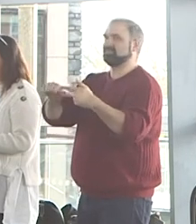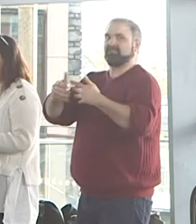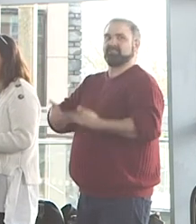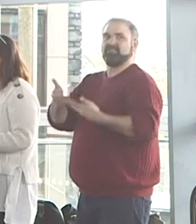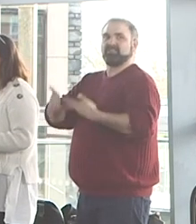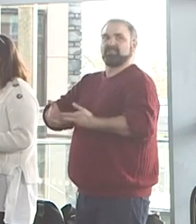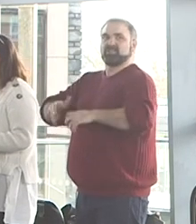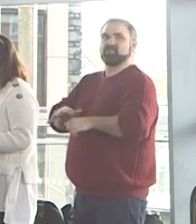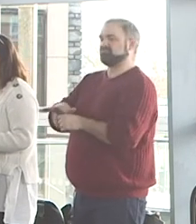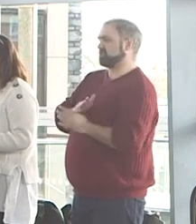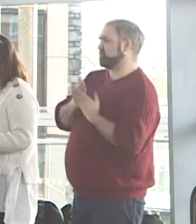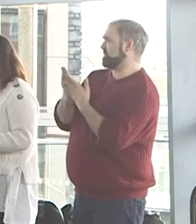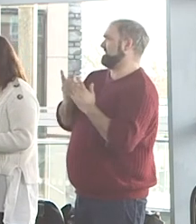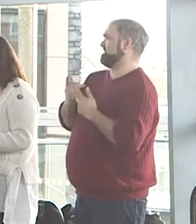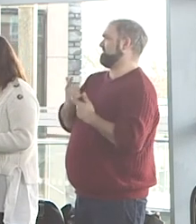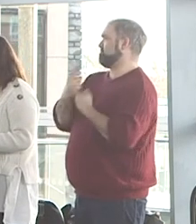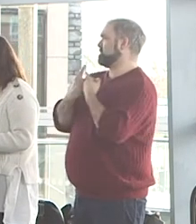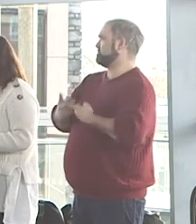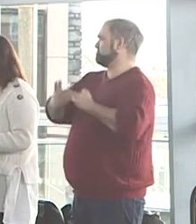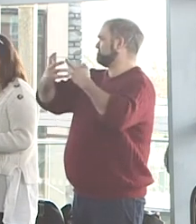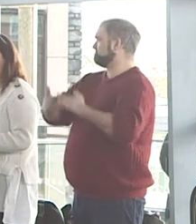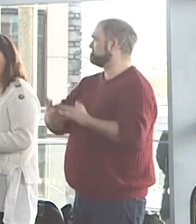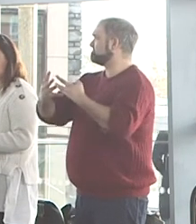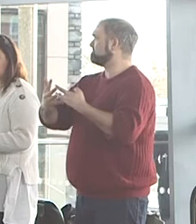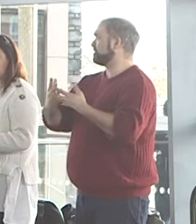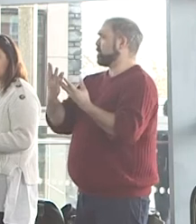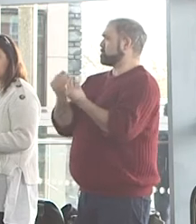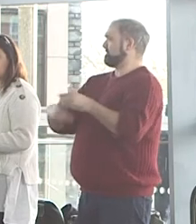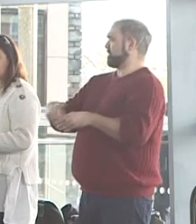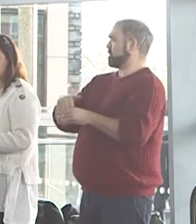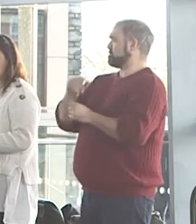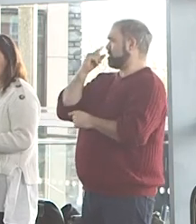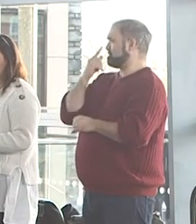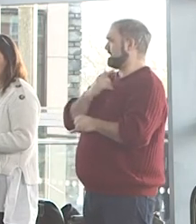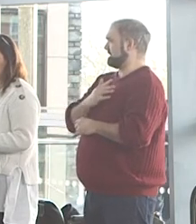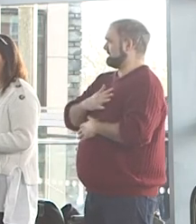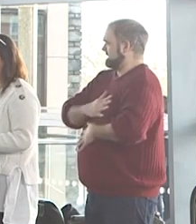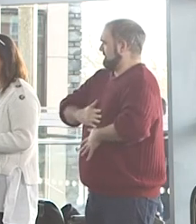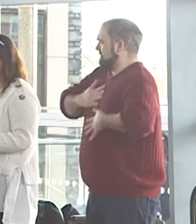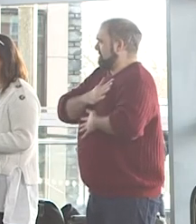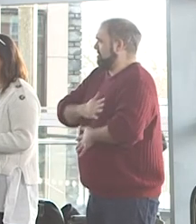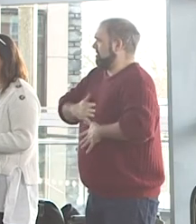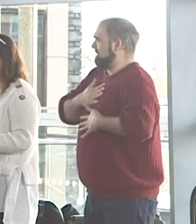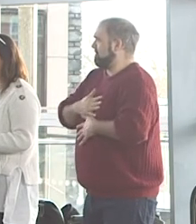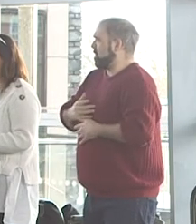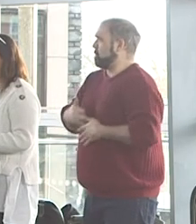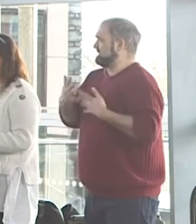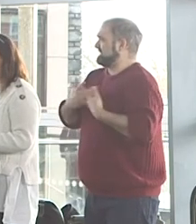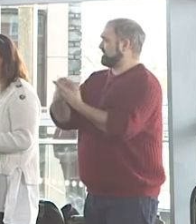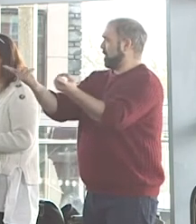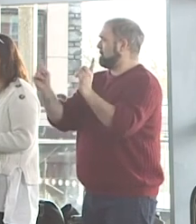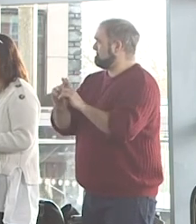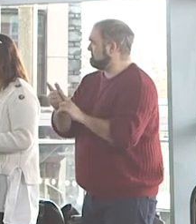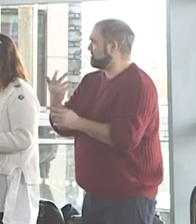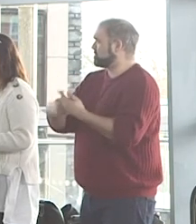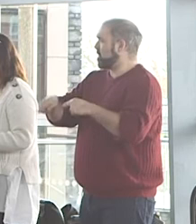findings. I have to warn you that some of the content may be disturbing or even triggering to some, so